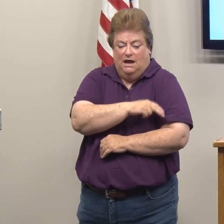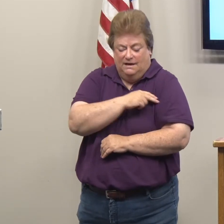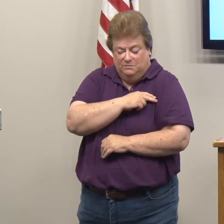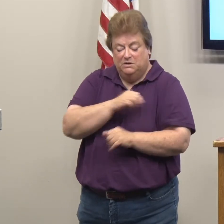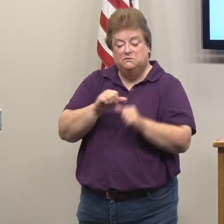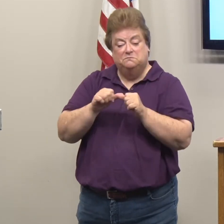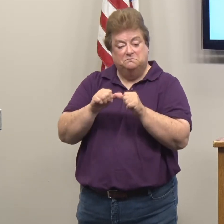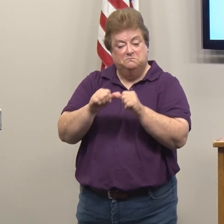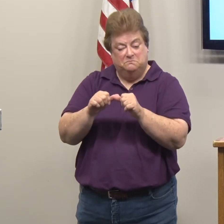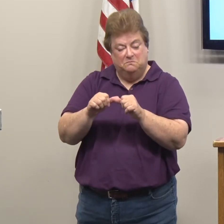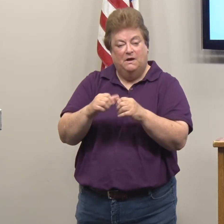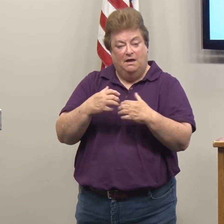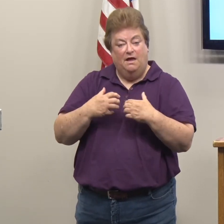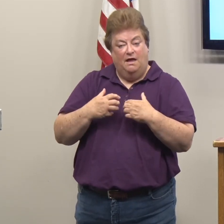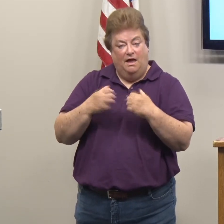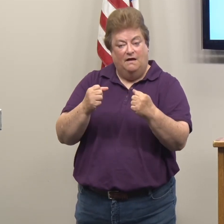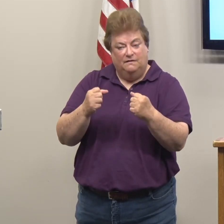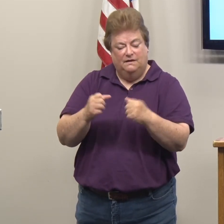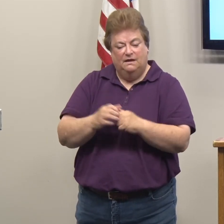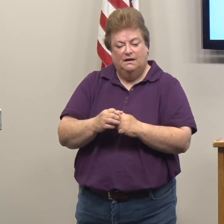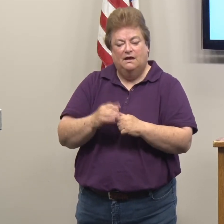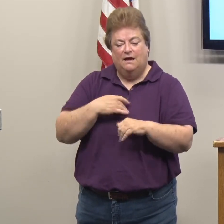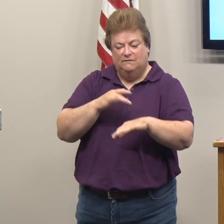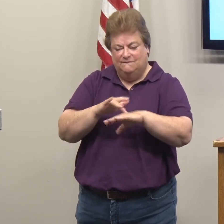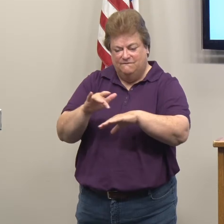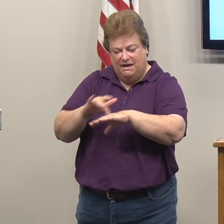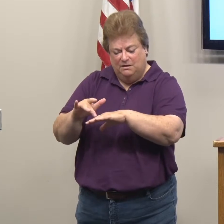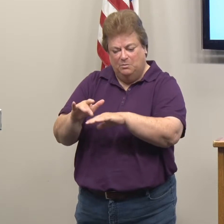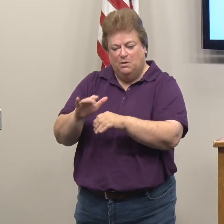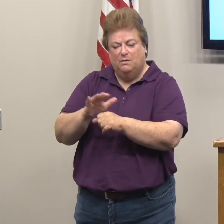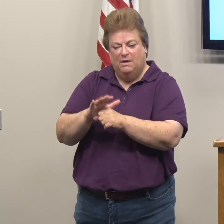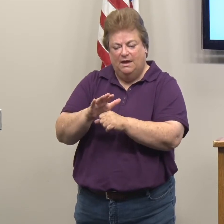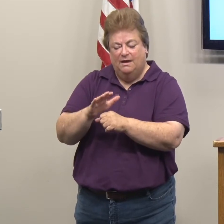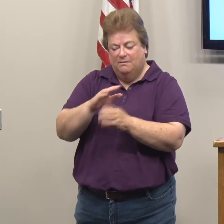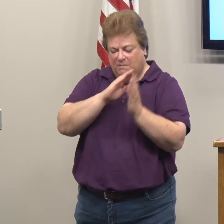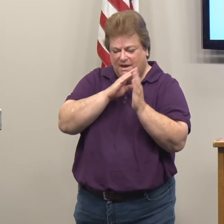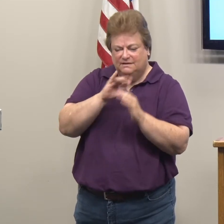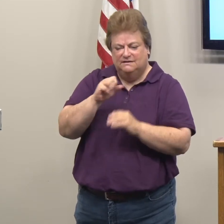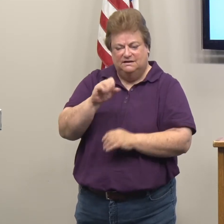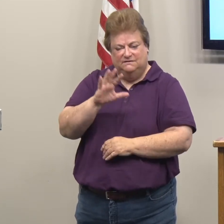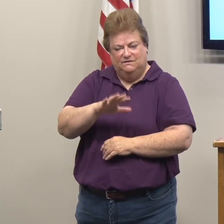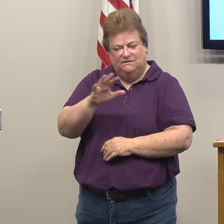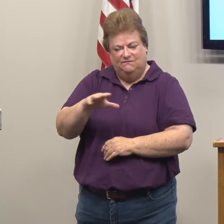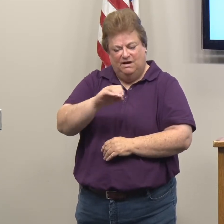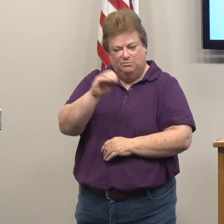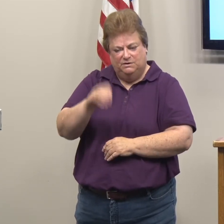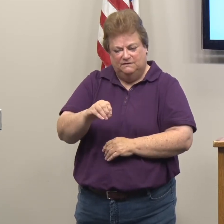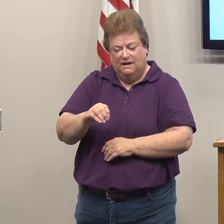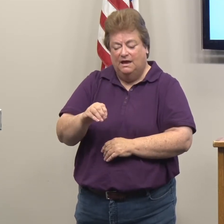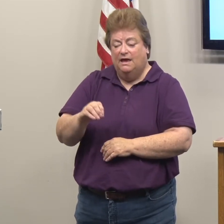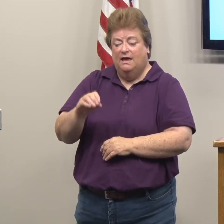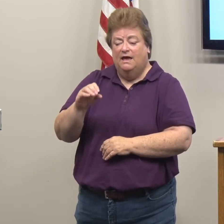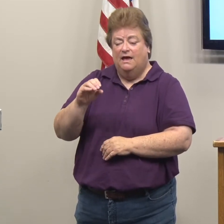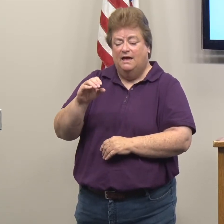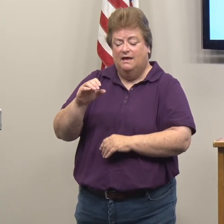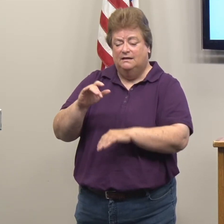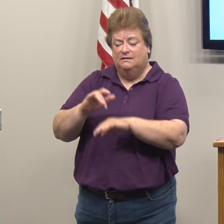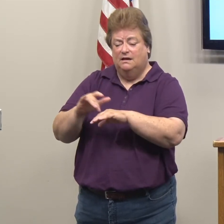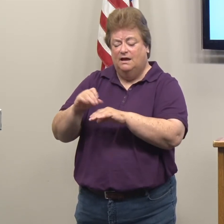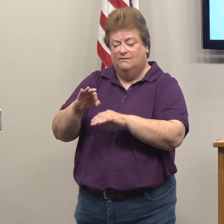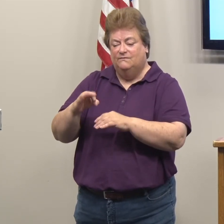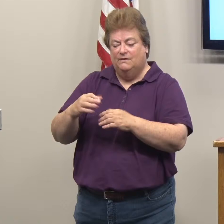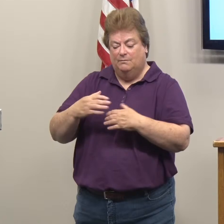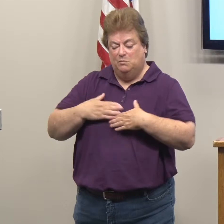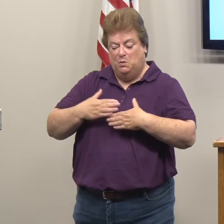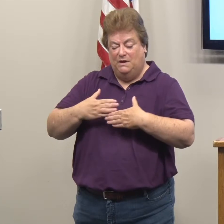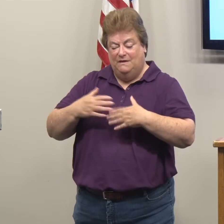healthy. The percentage of available ICU beds is about 55%, and the percentage of available ventilators